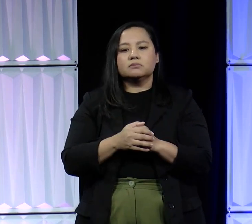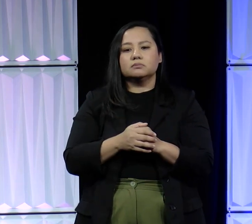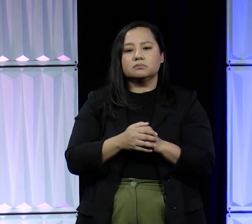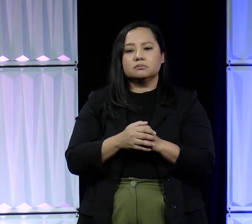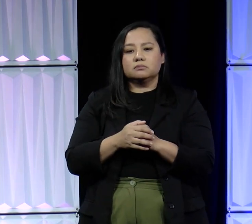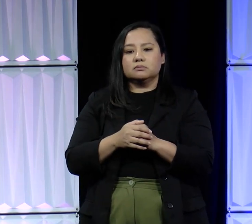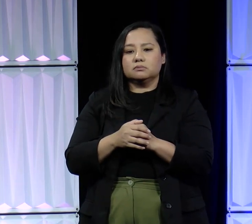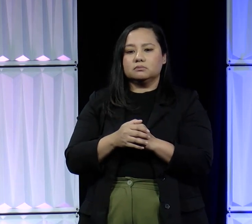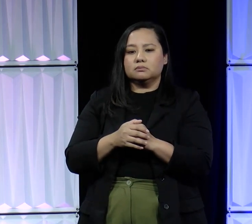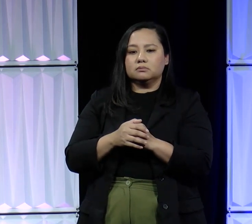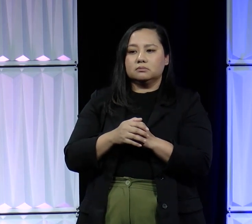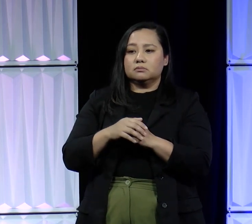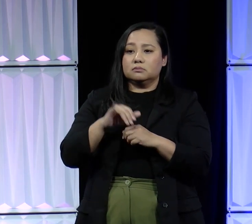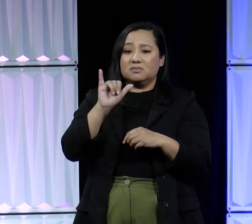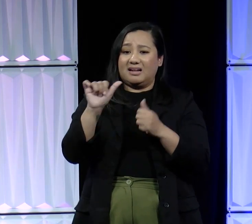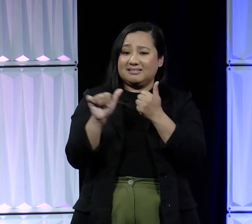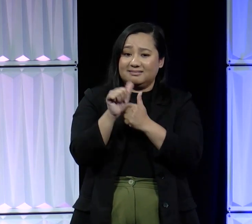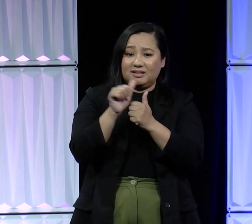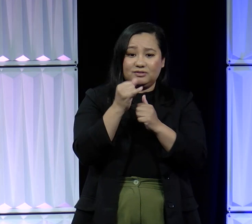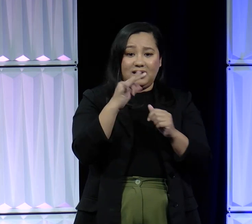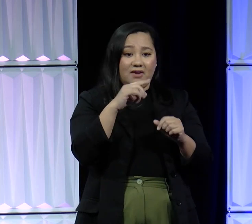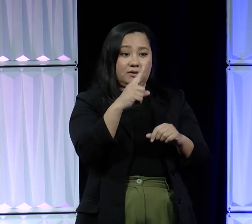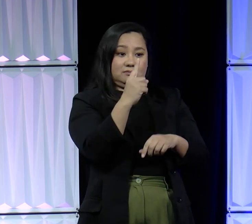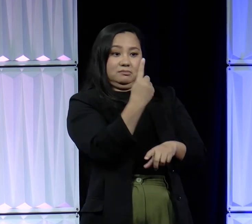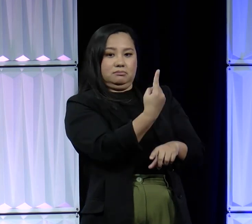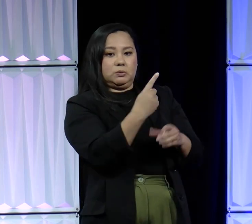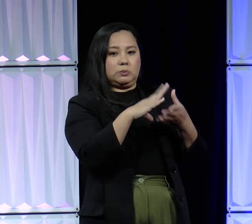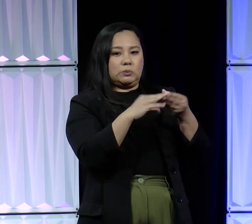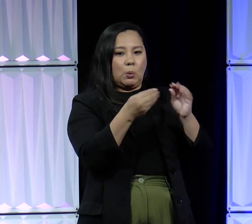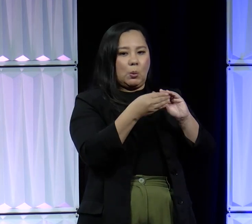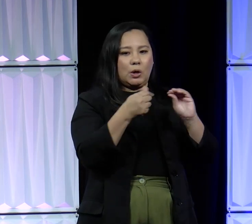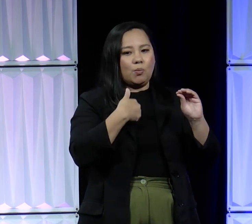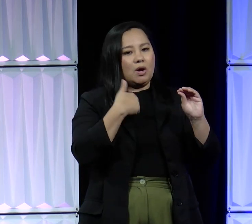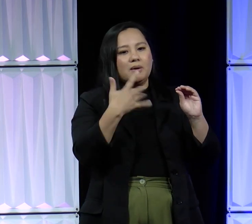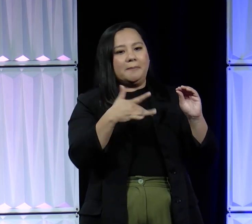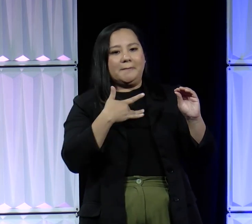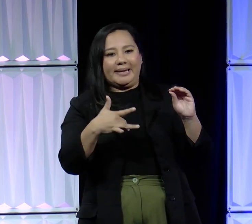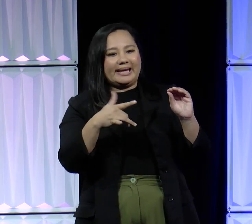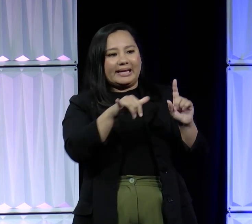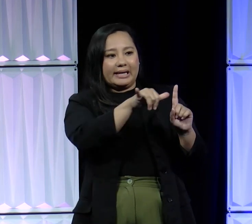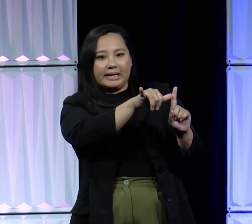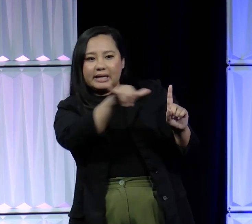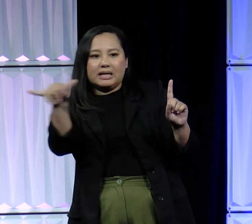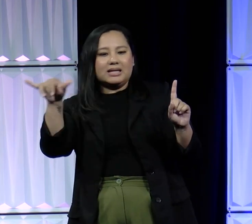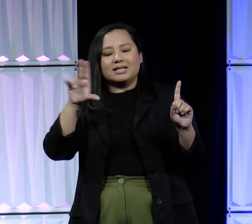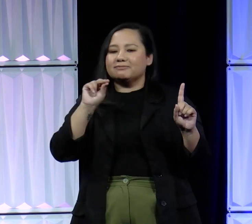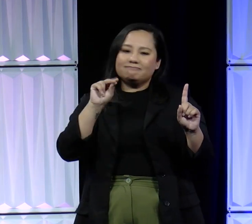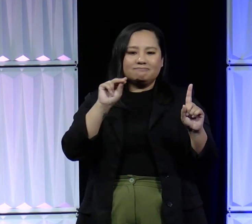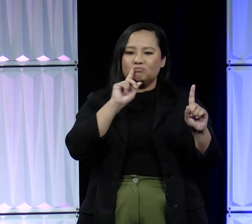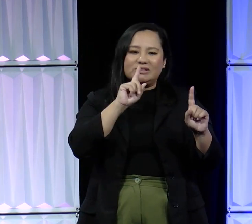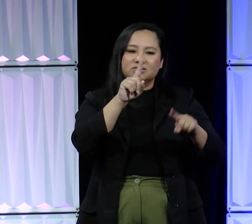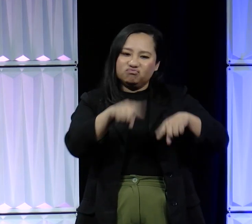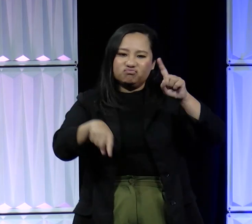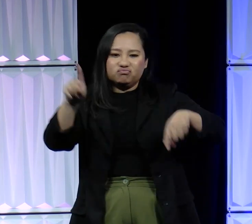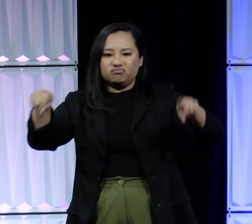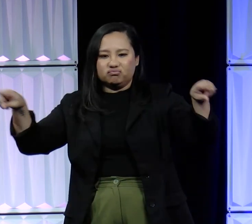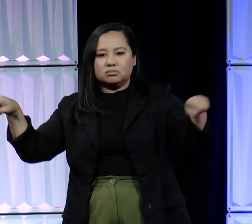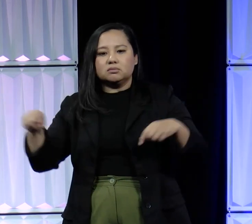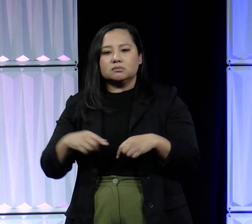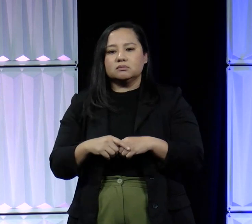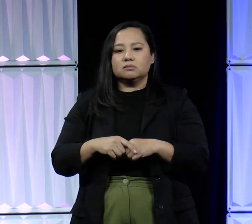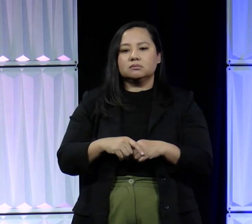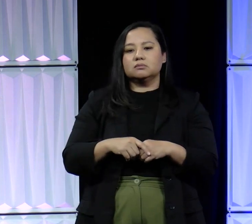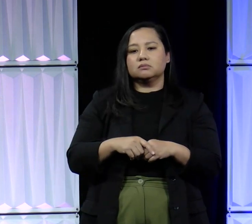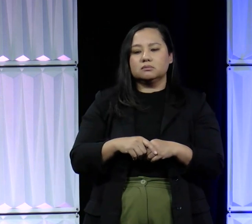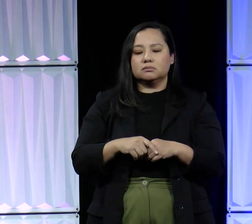perspective, is that it can lead us to default assumptions, conclusions, and decisions that are incomplete, and it may